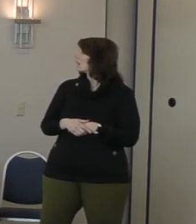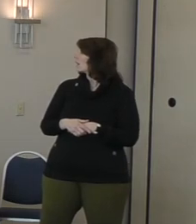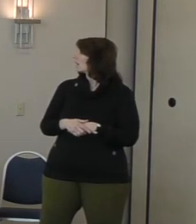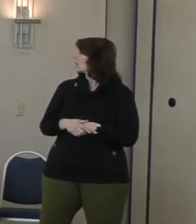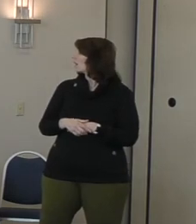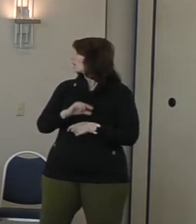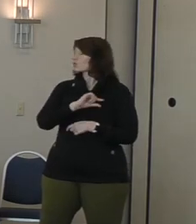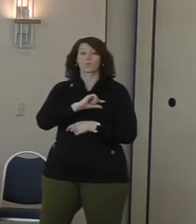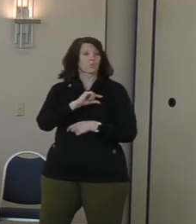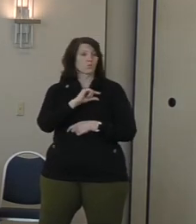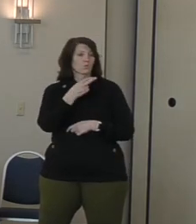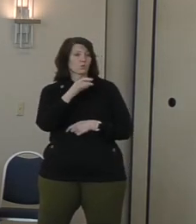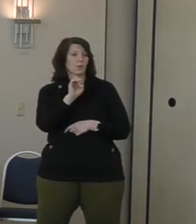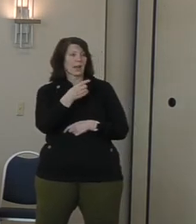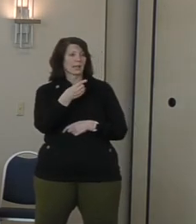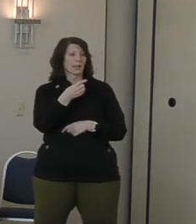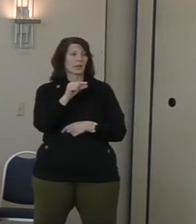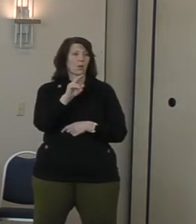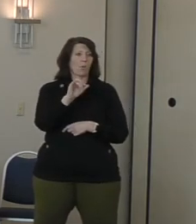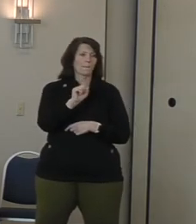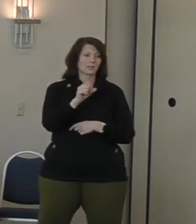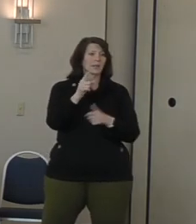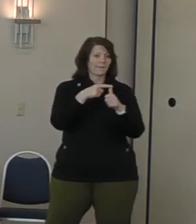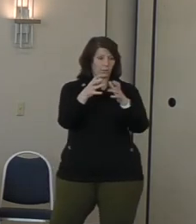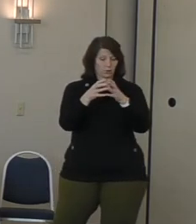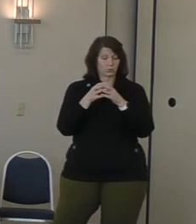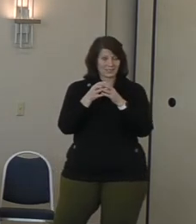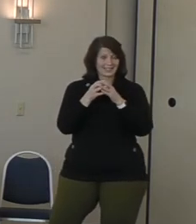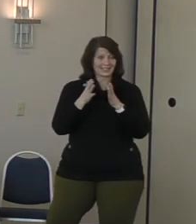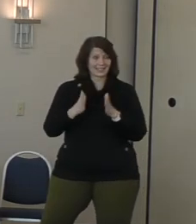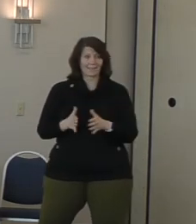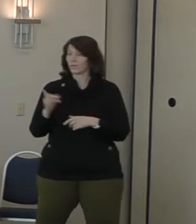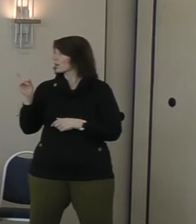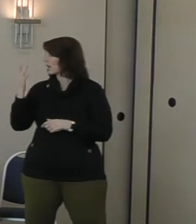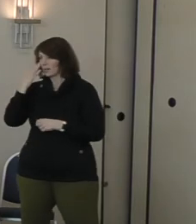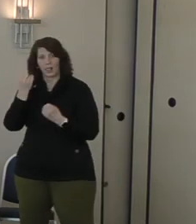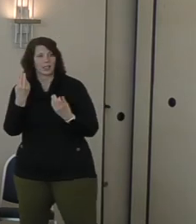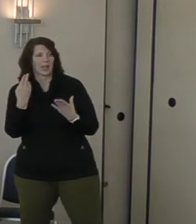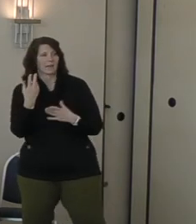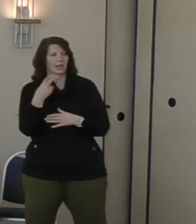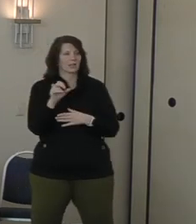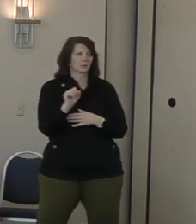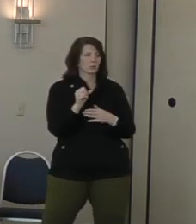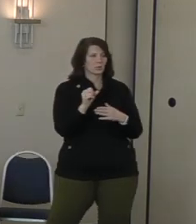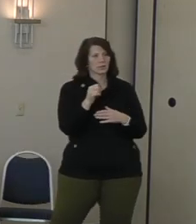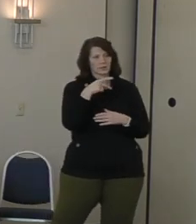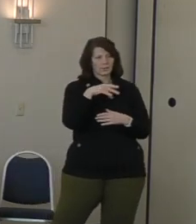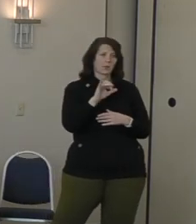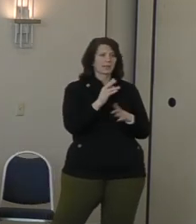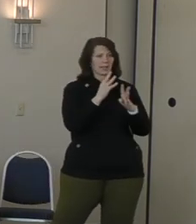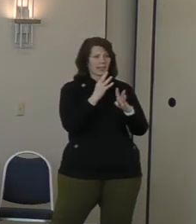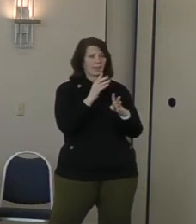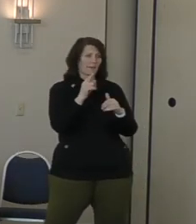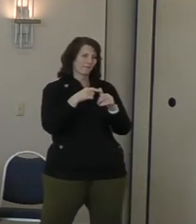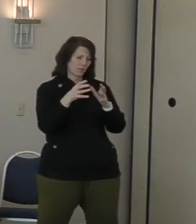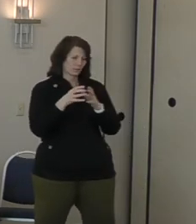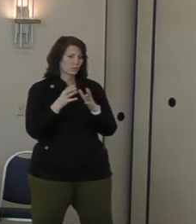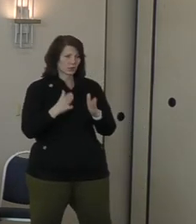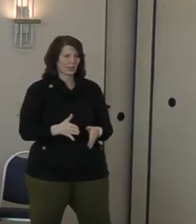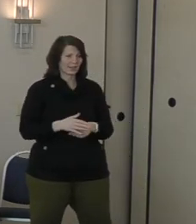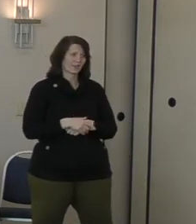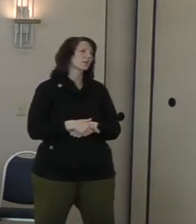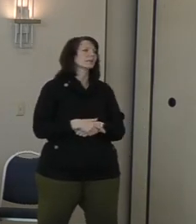good. He's the first receiver. I know a lot of high school coaches that said, hey, your prop's going to line up the first receiver, then shit break.